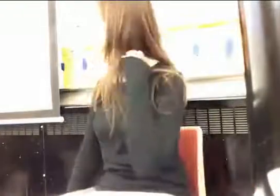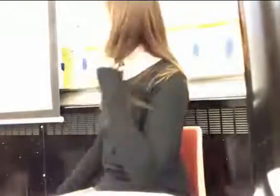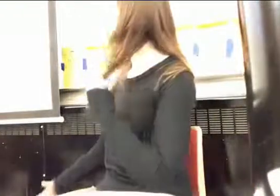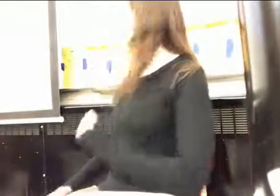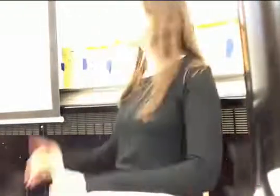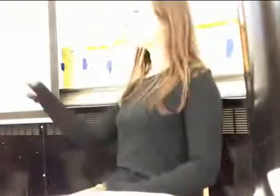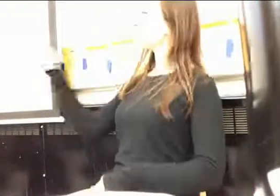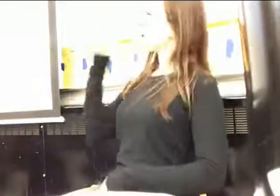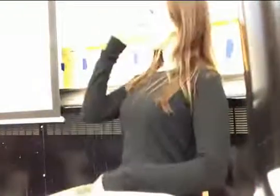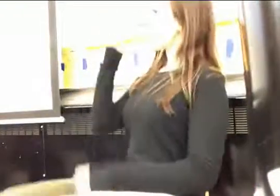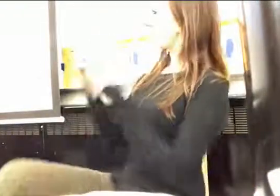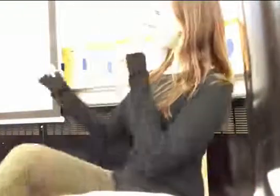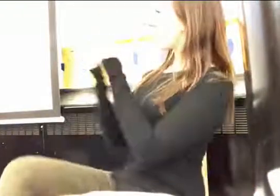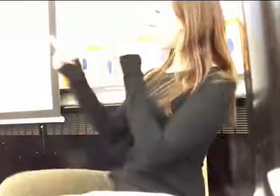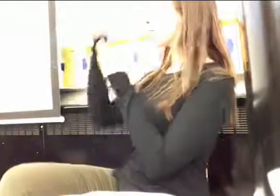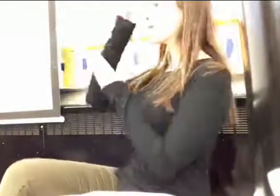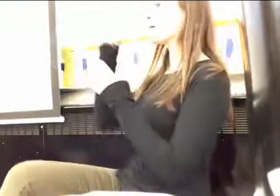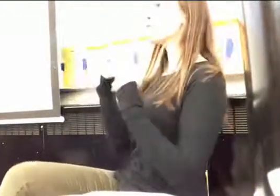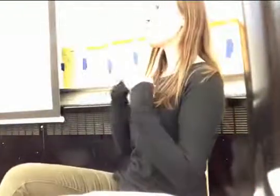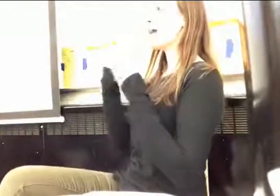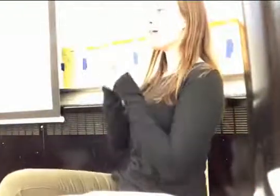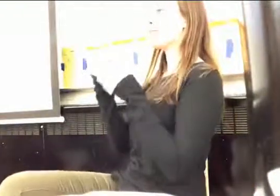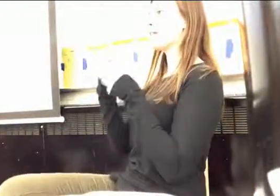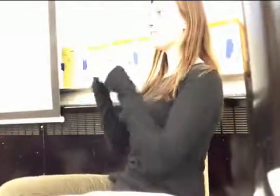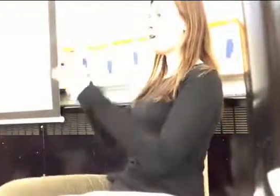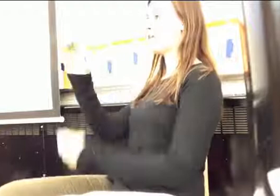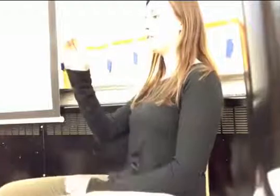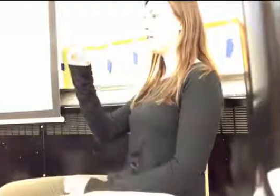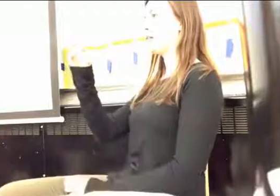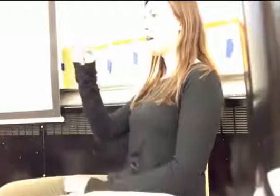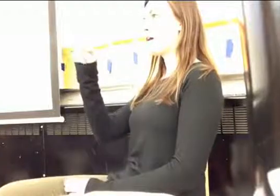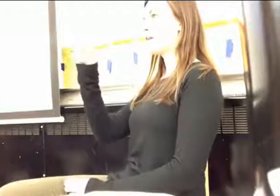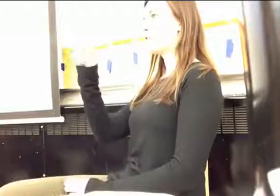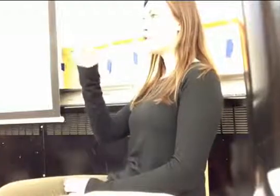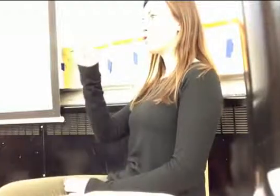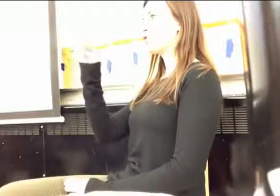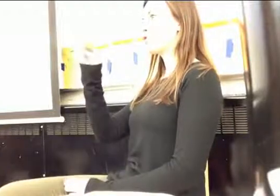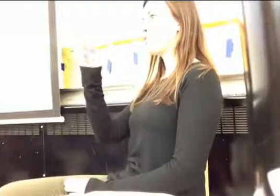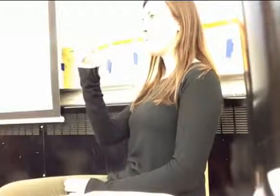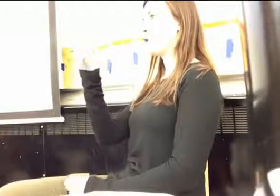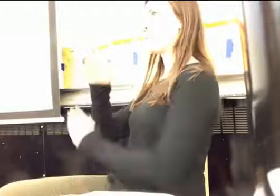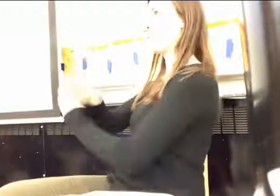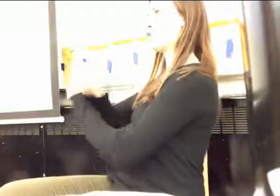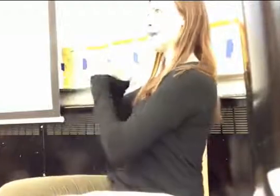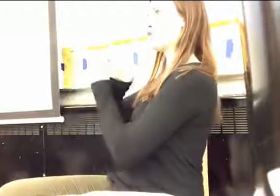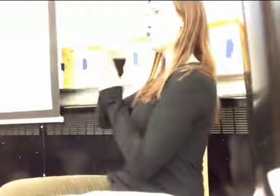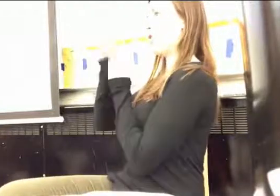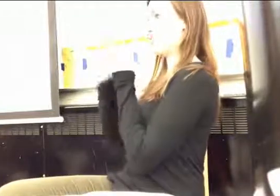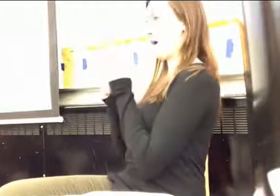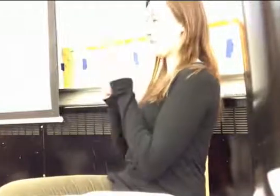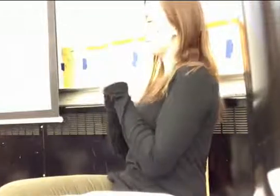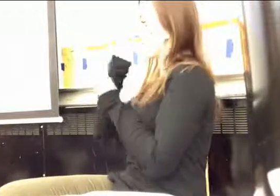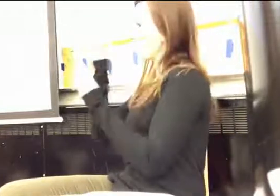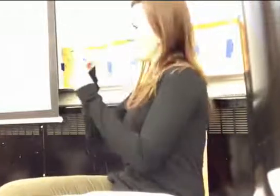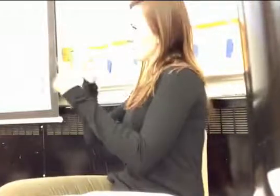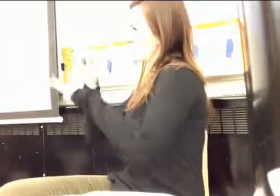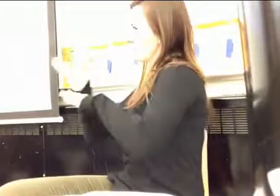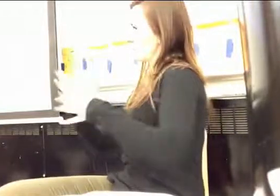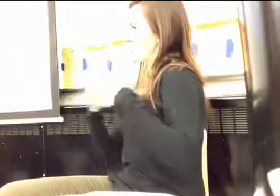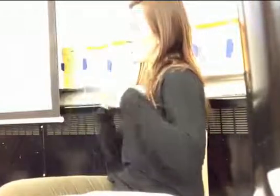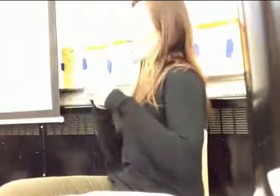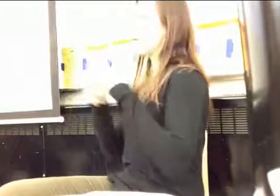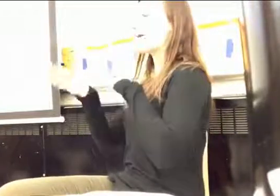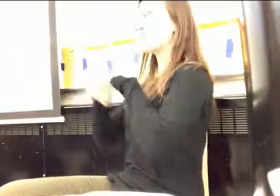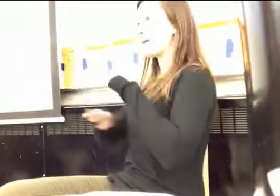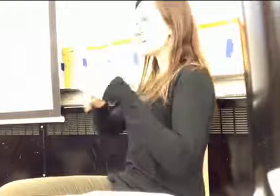illegal? Because we have these things called consumer protection laws, which we will actually talk about right when we get back from the break. Basically,